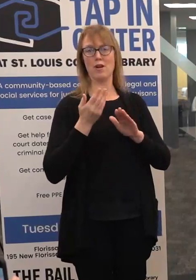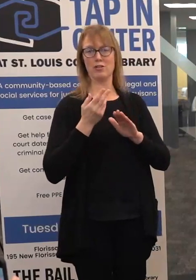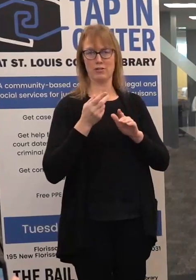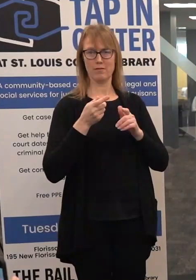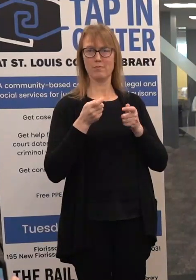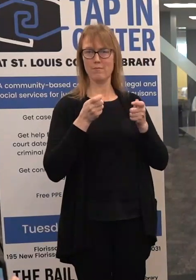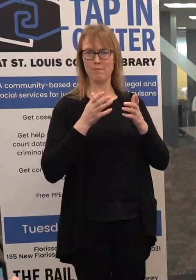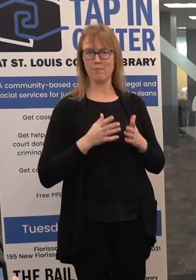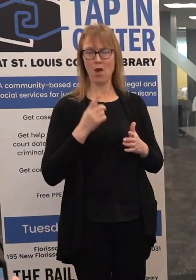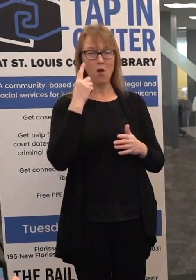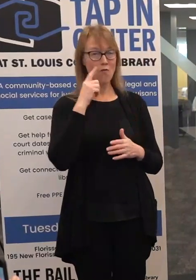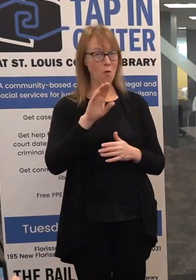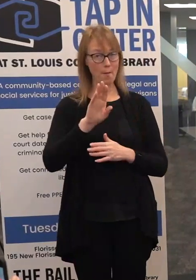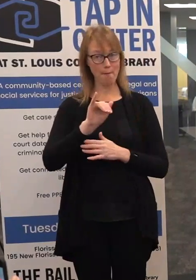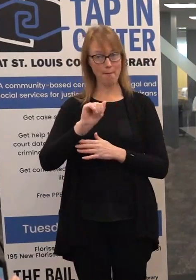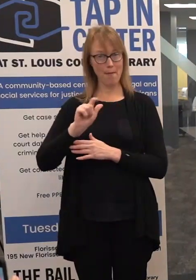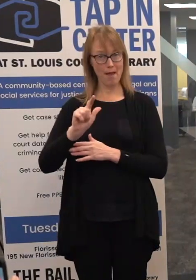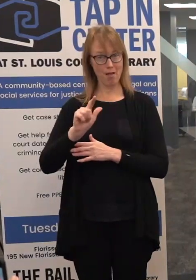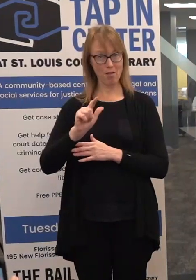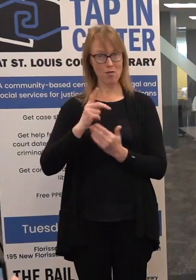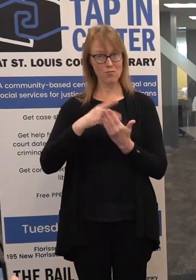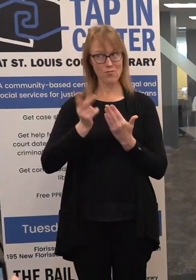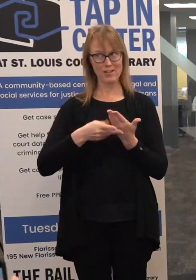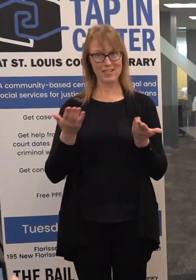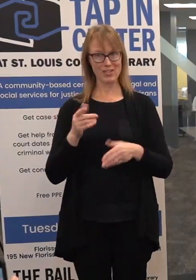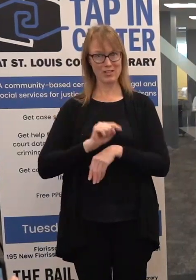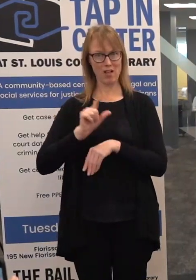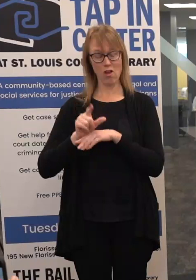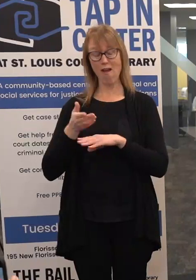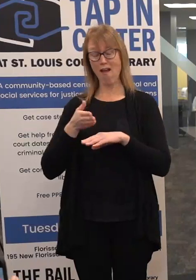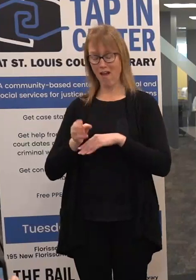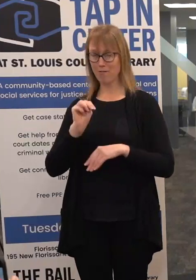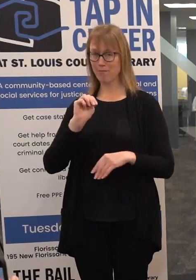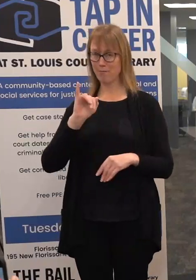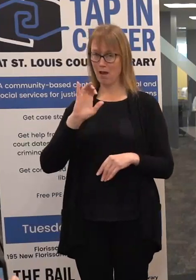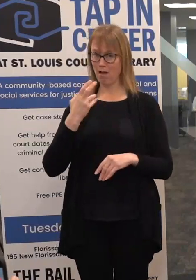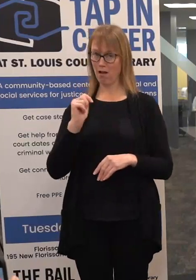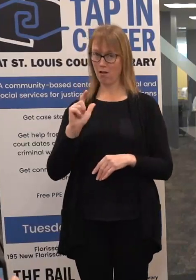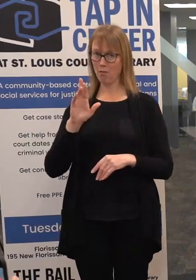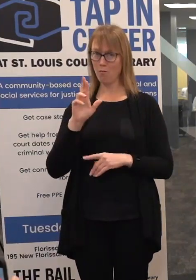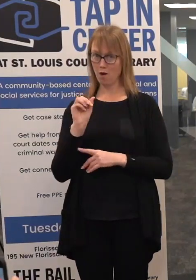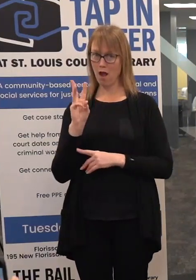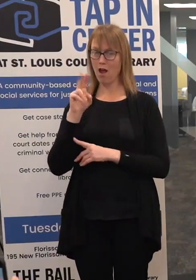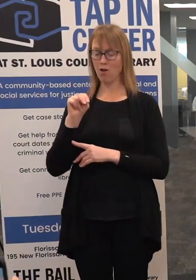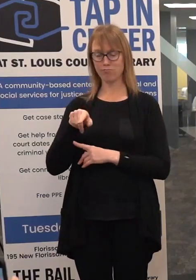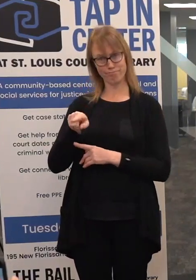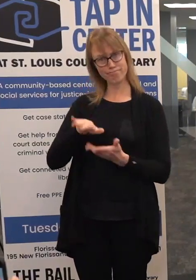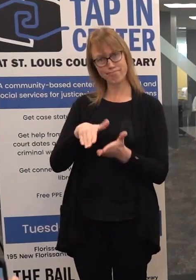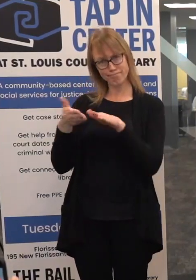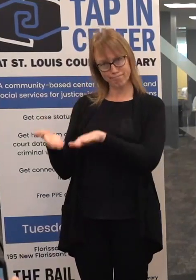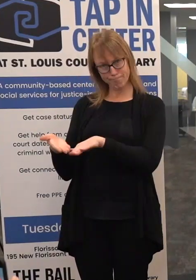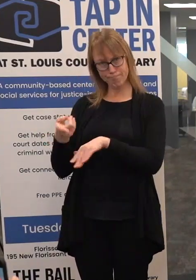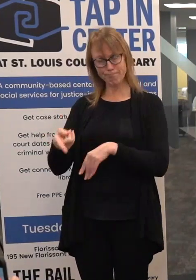St. Louis. After Michael Brown's death, our community heard the calls for reform and made